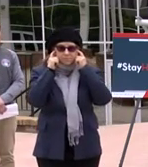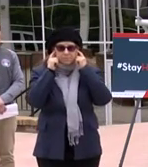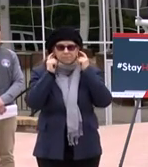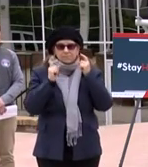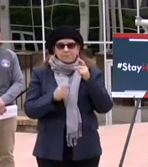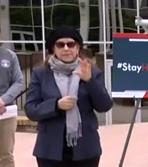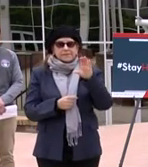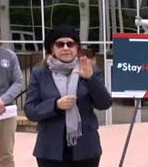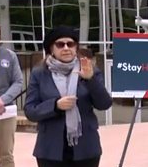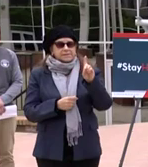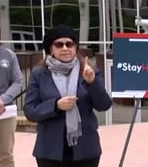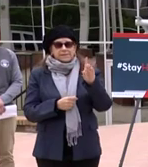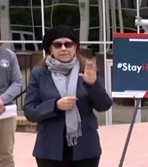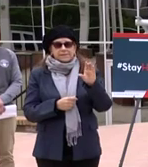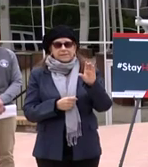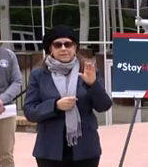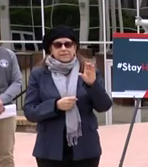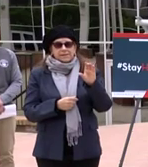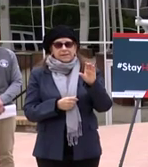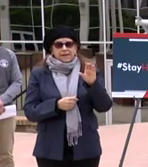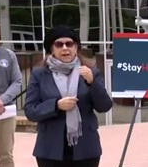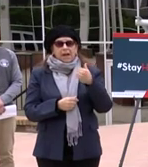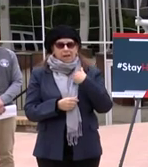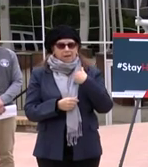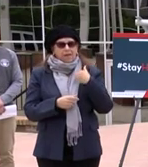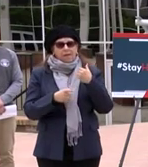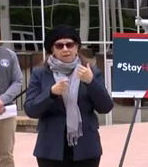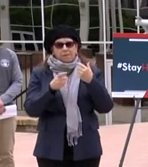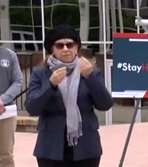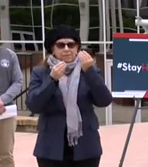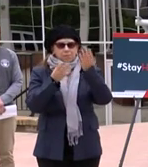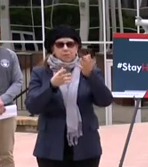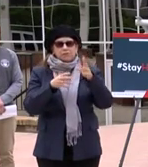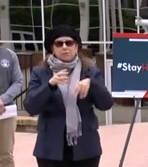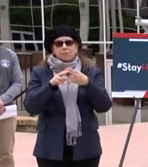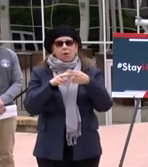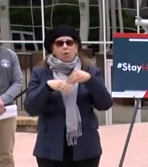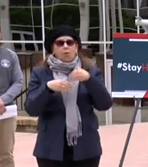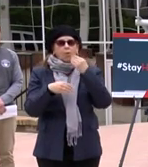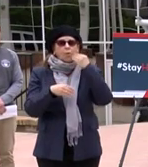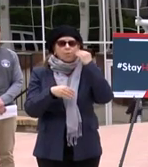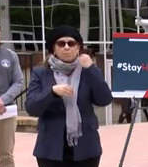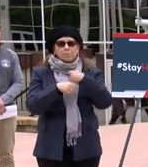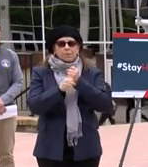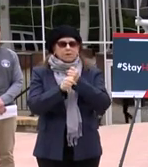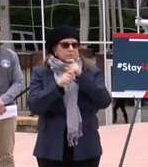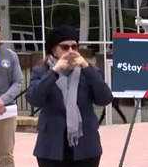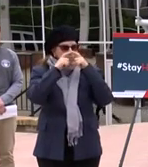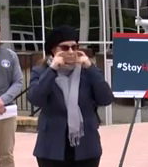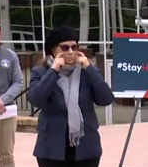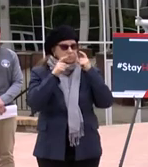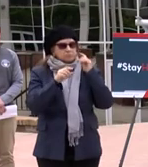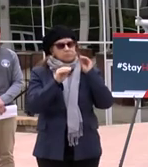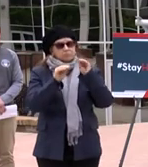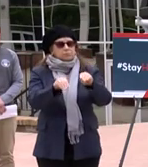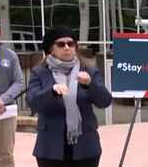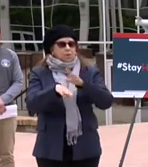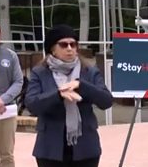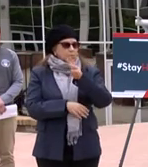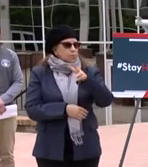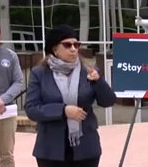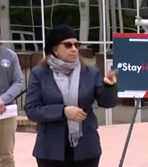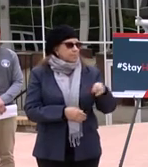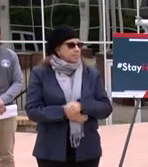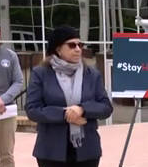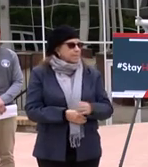homemade items, and we'll post it on our website. Yes. What's the situation with the SNAP program, food stamps? A lot of